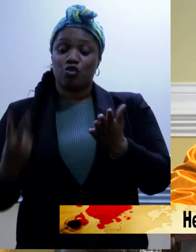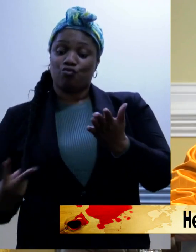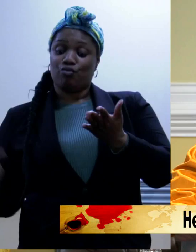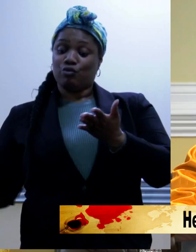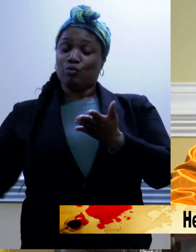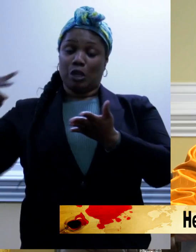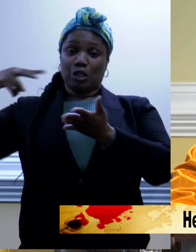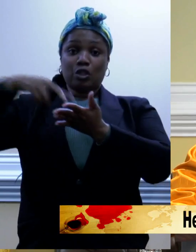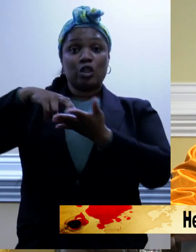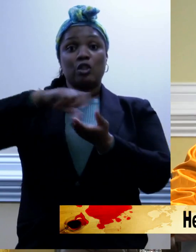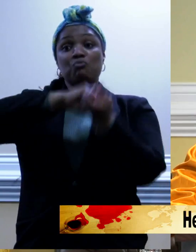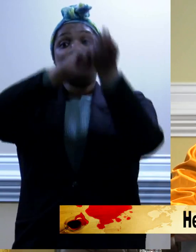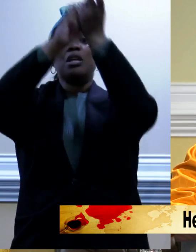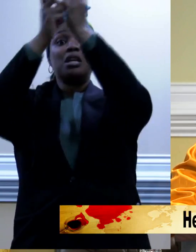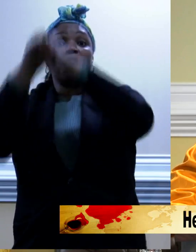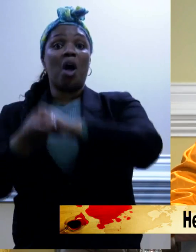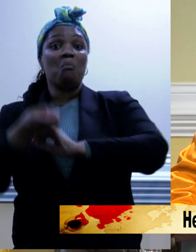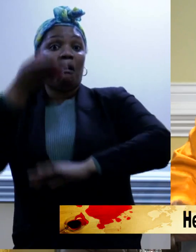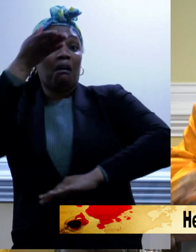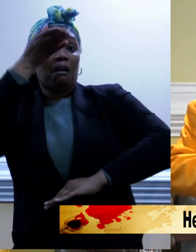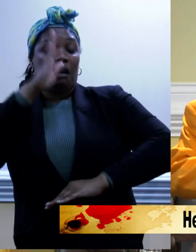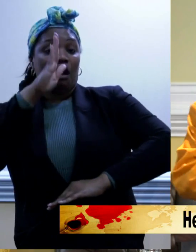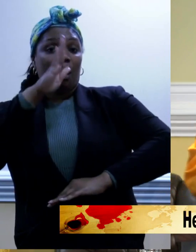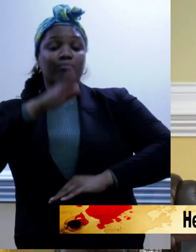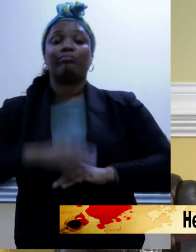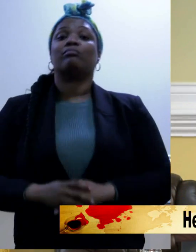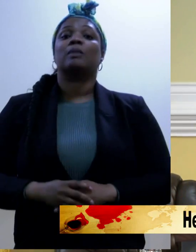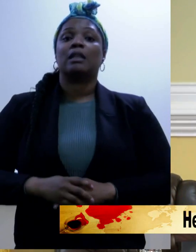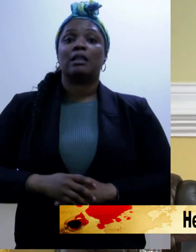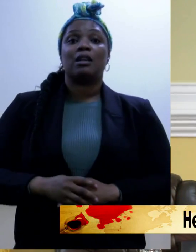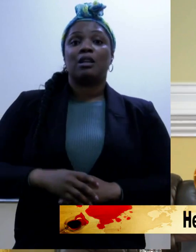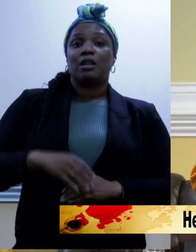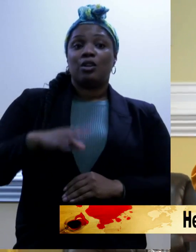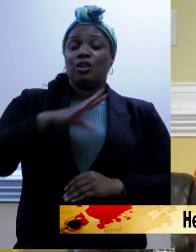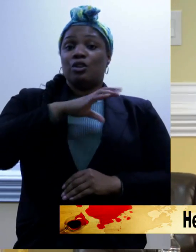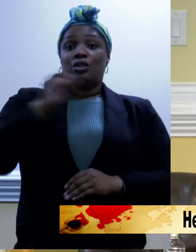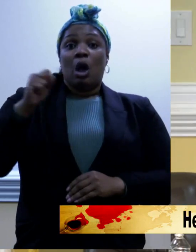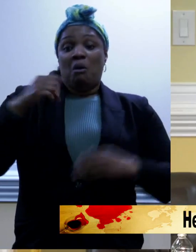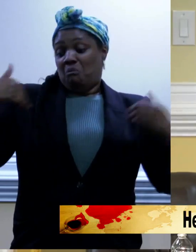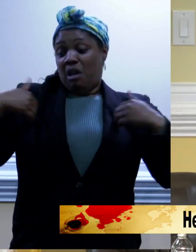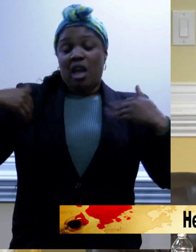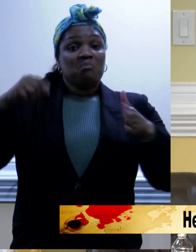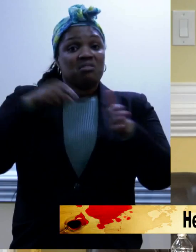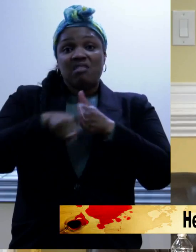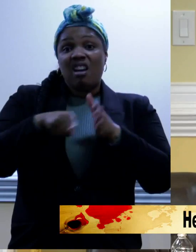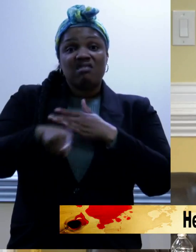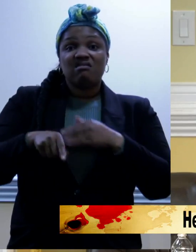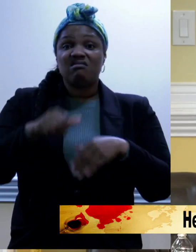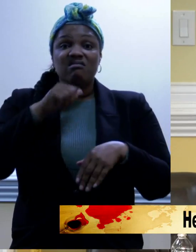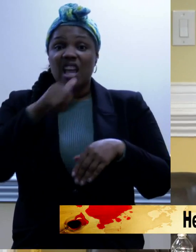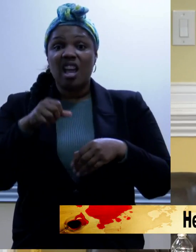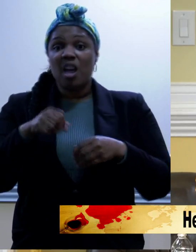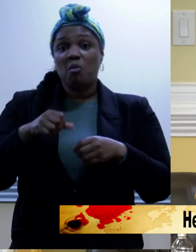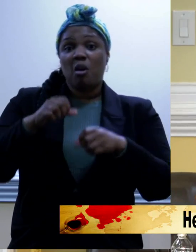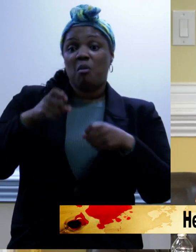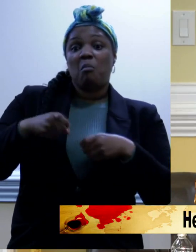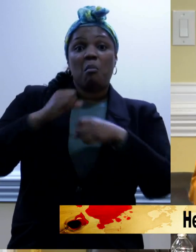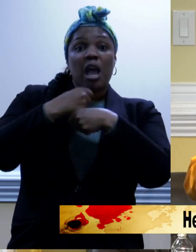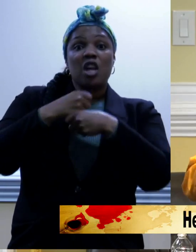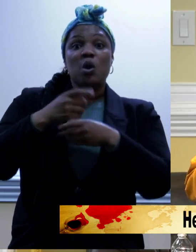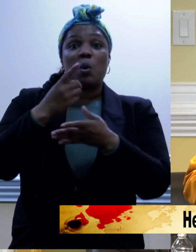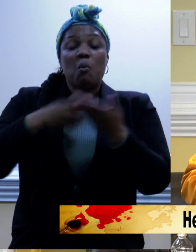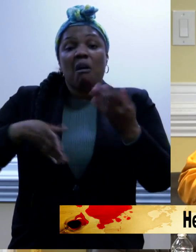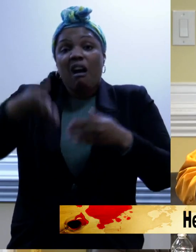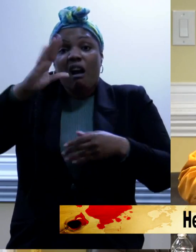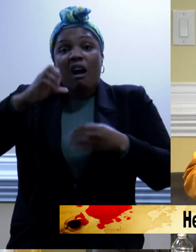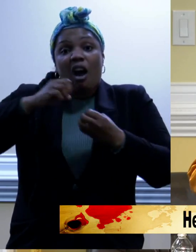understand? Yes, sir. So animals, bulls, and goats could not bring you to where God created you to be. Why?